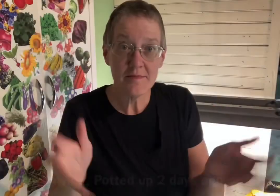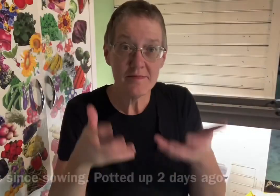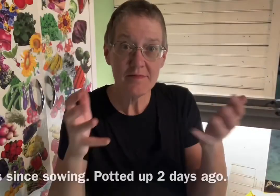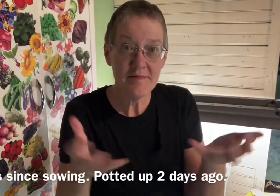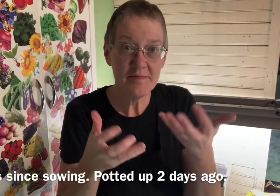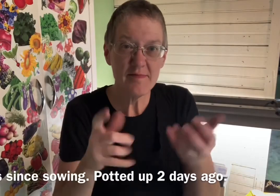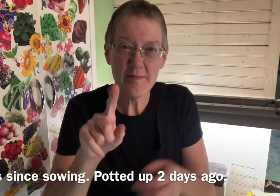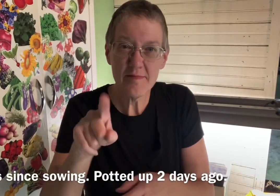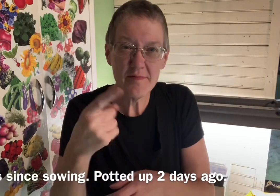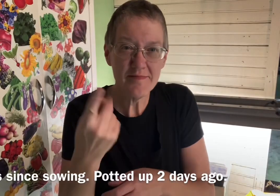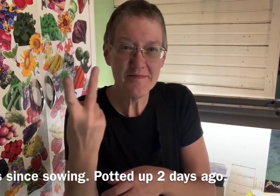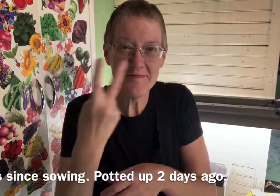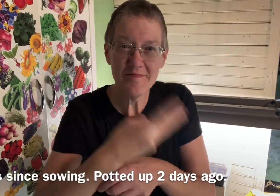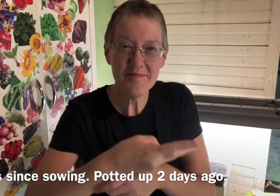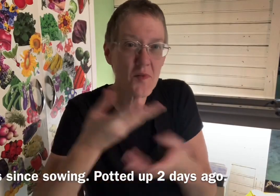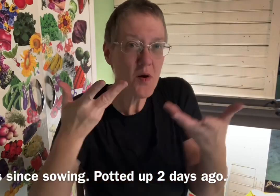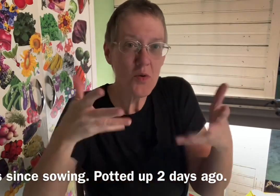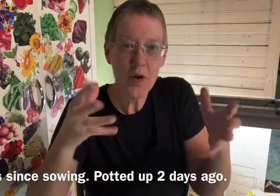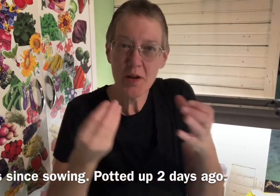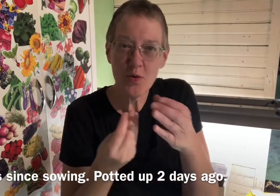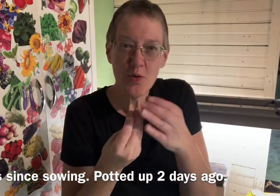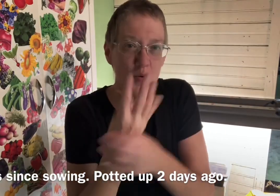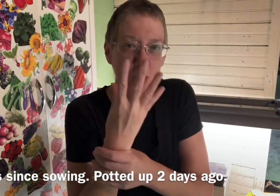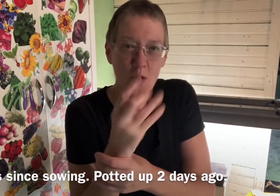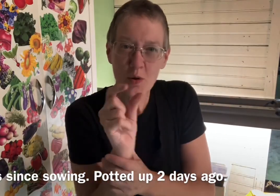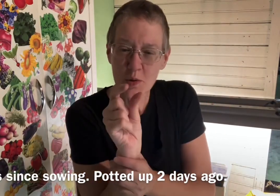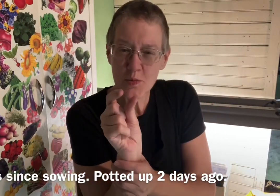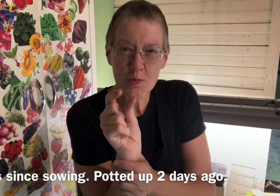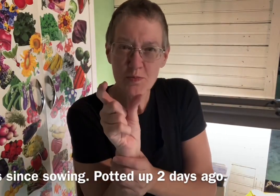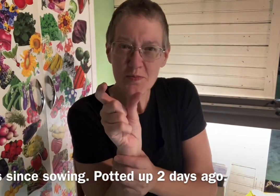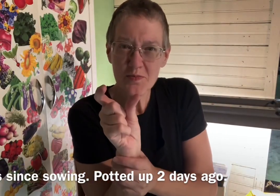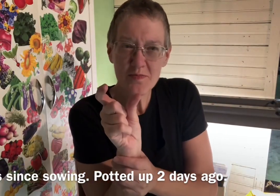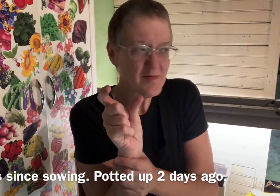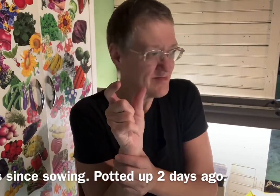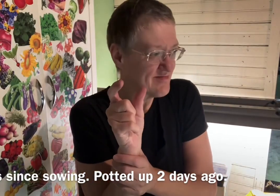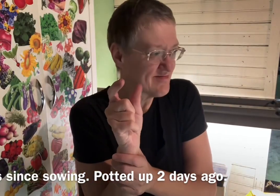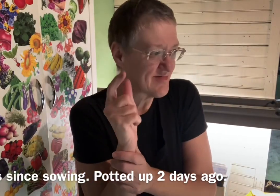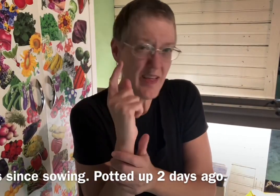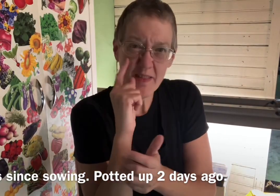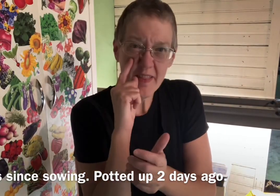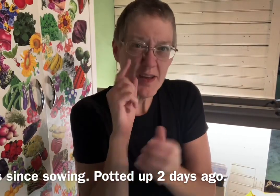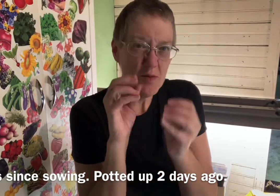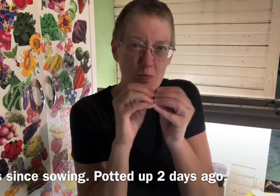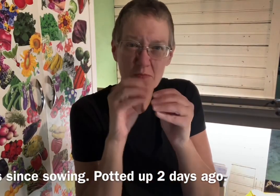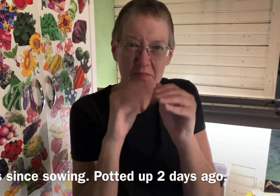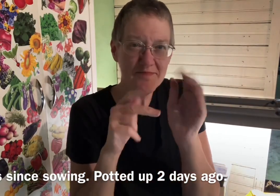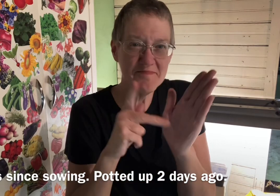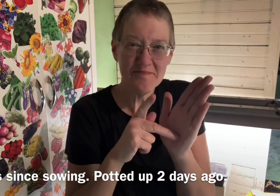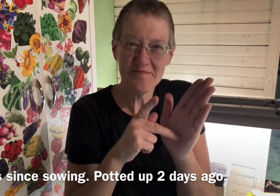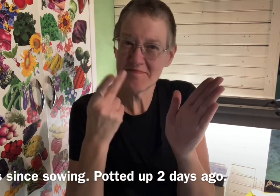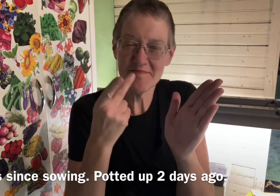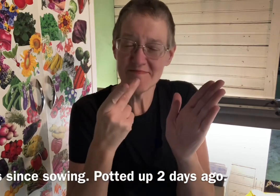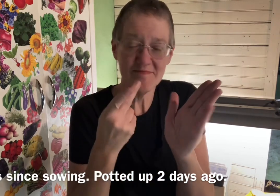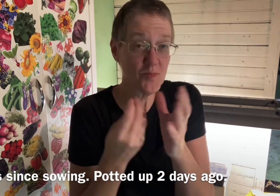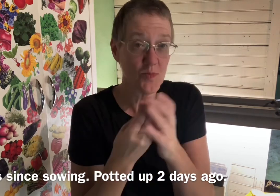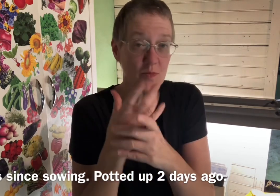The lettuce, it's only 2 days old and it's already grown so much. I think it's more than